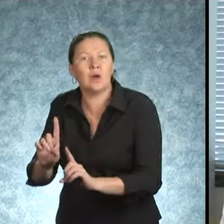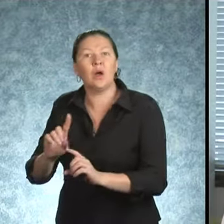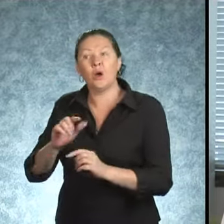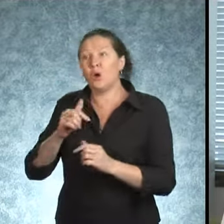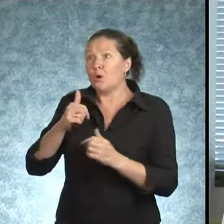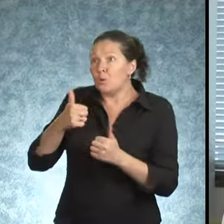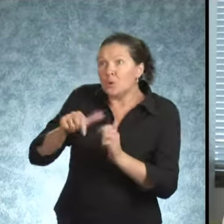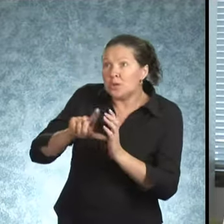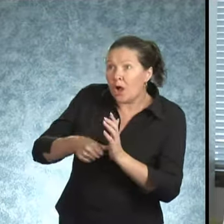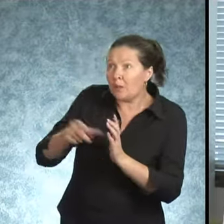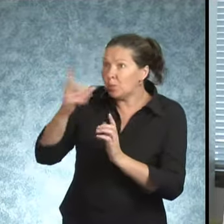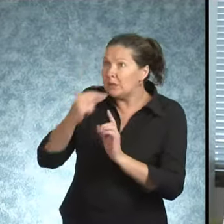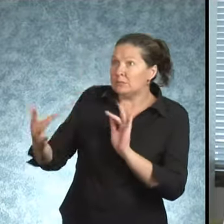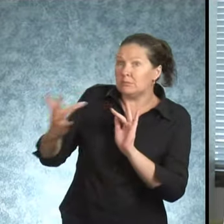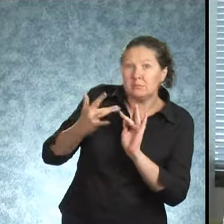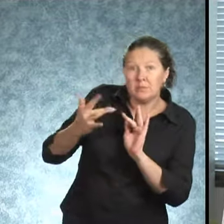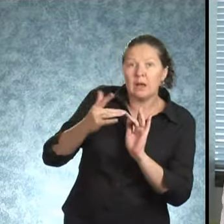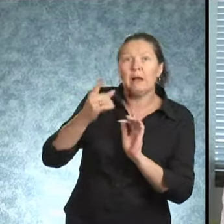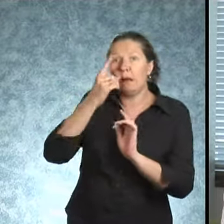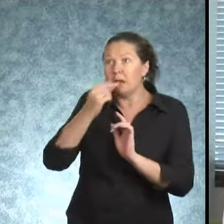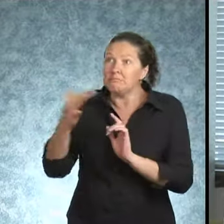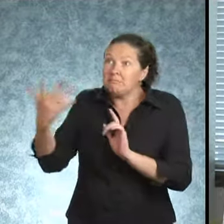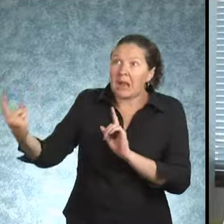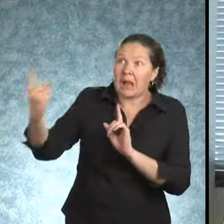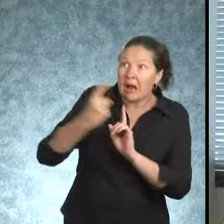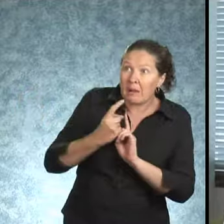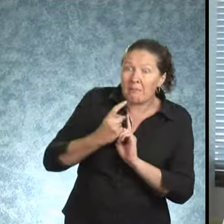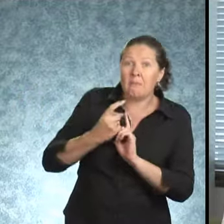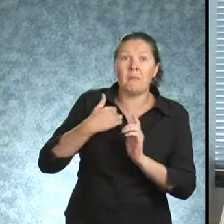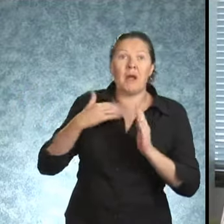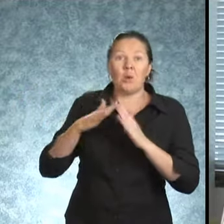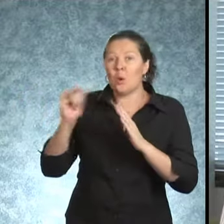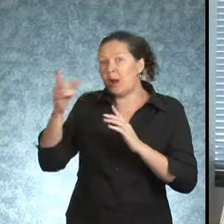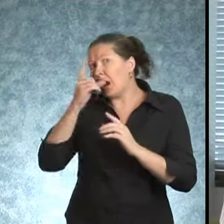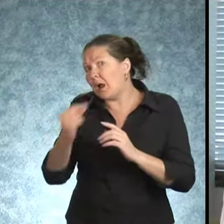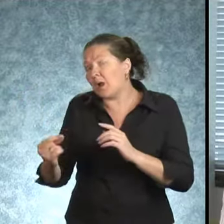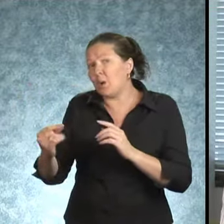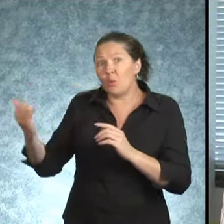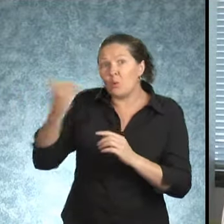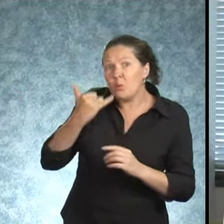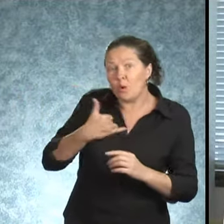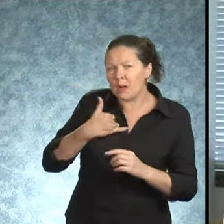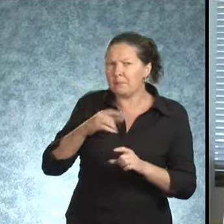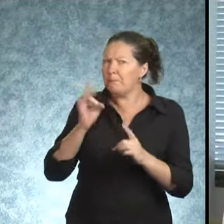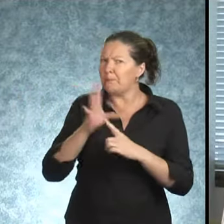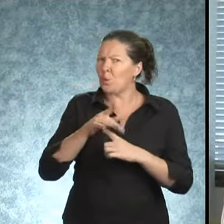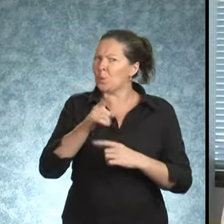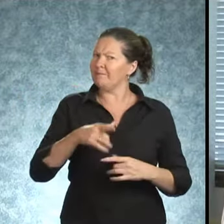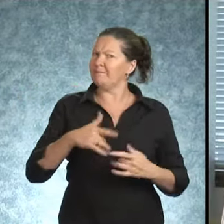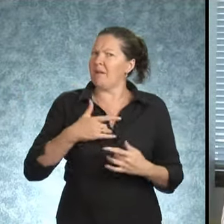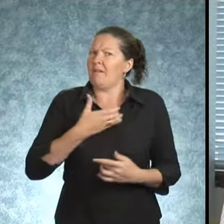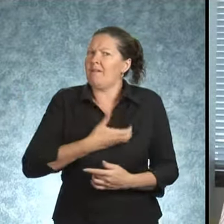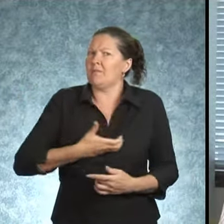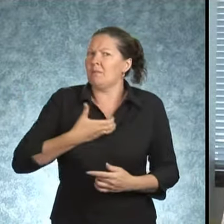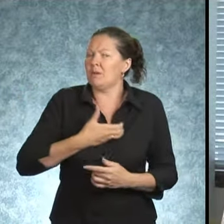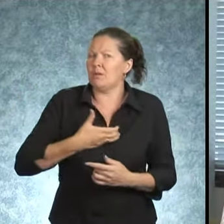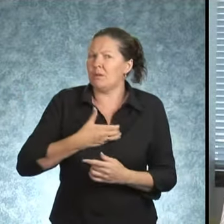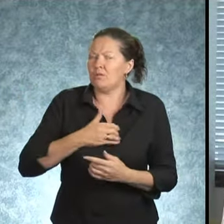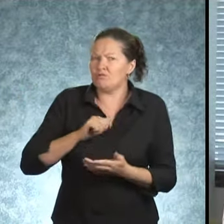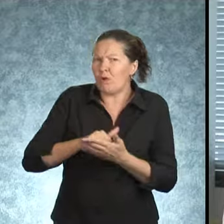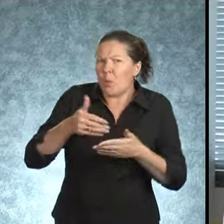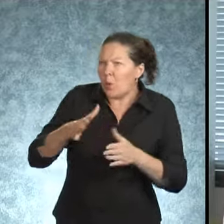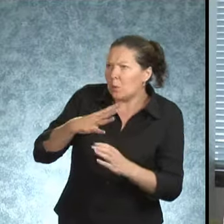for me is, and you can come over or you can call me. So it's important that you feel comfortable as well in the way you're